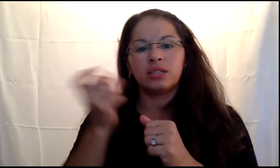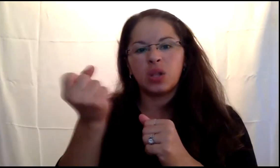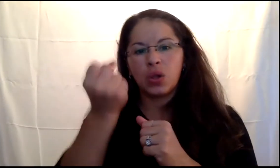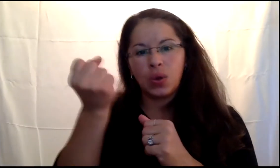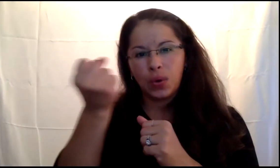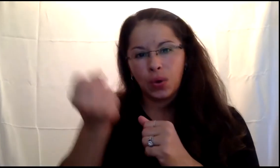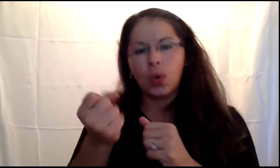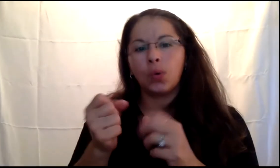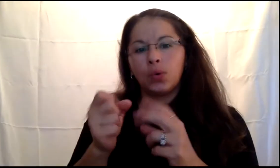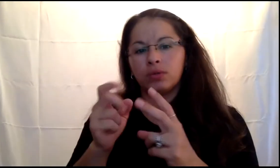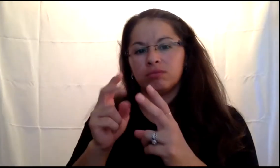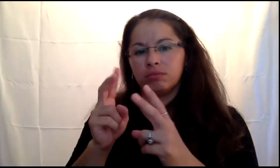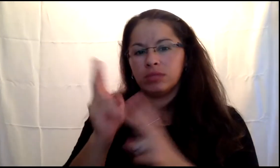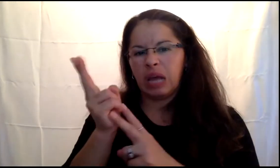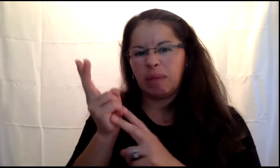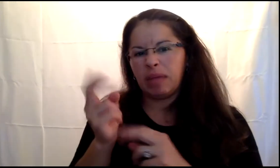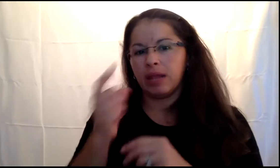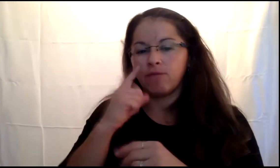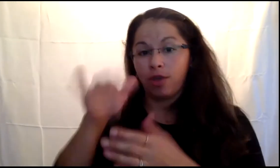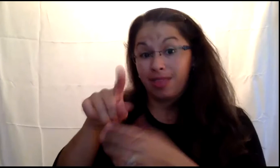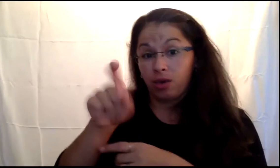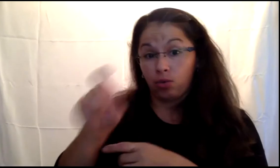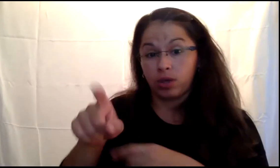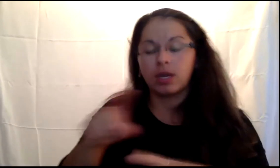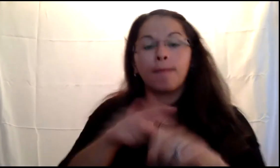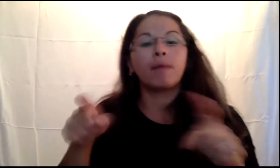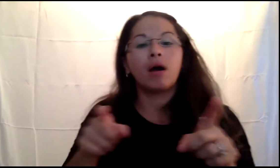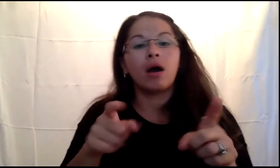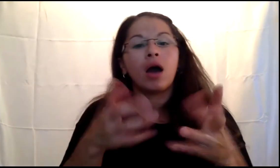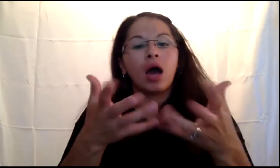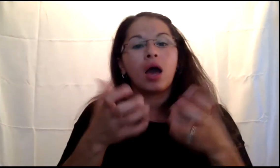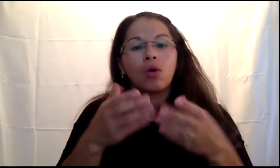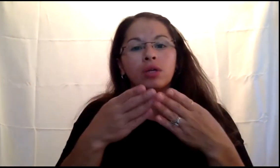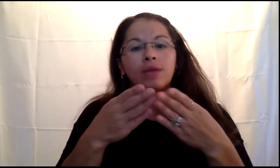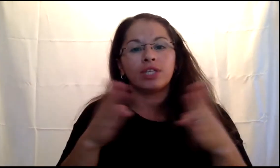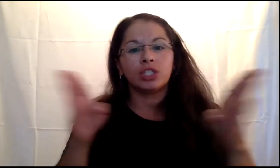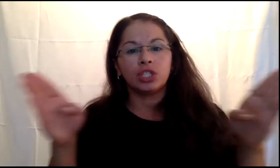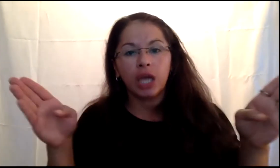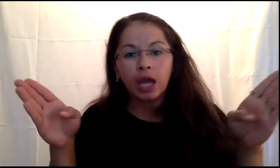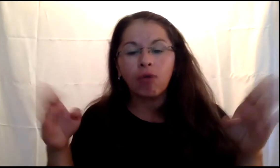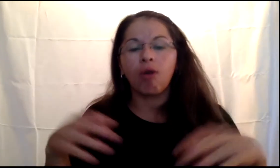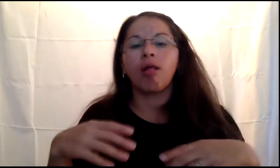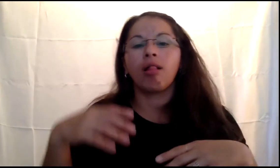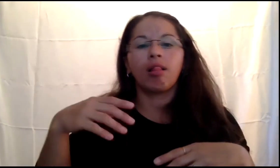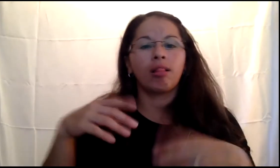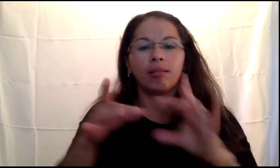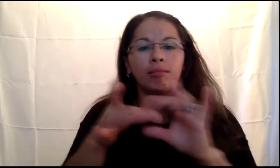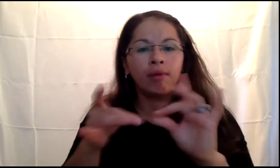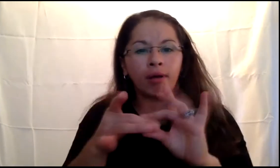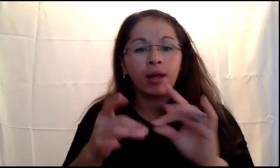7:45. But I do want to kind of make a general PSA that none of us are immigration attorneys. And so